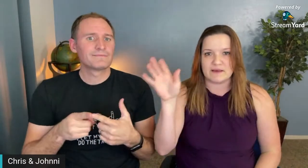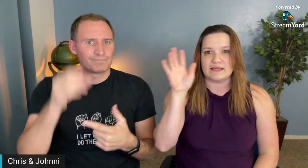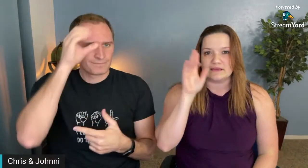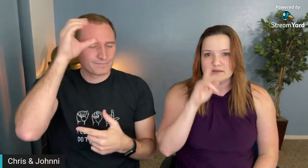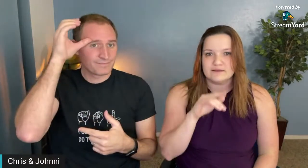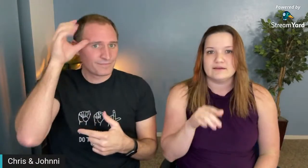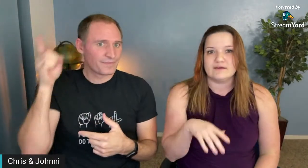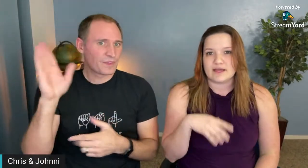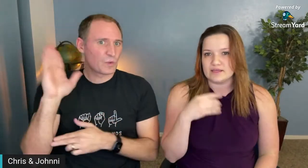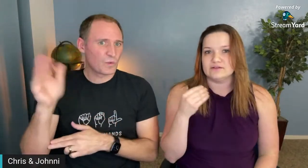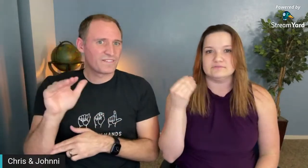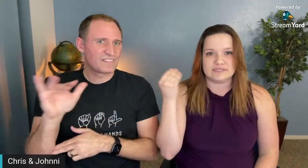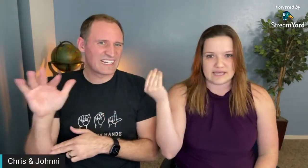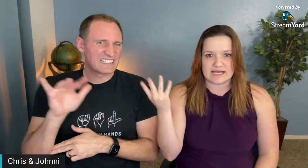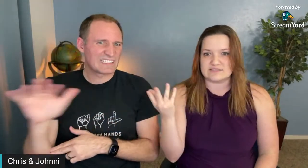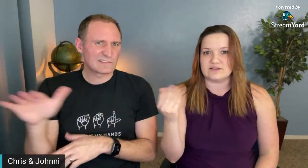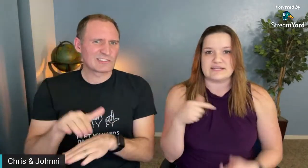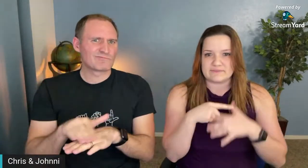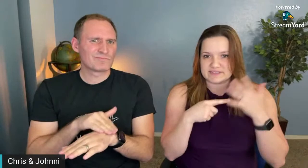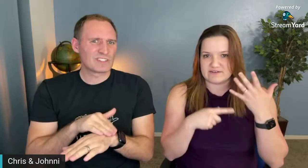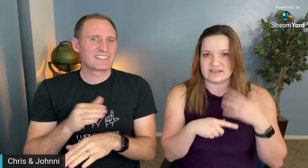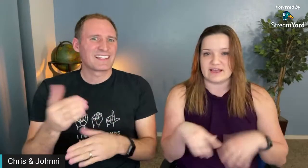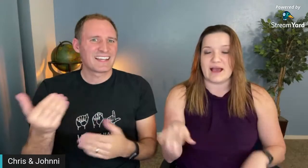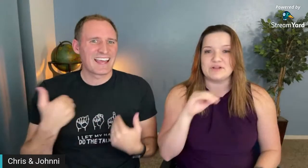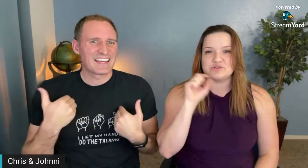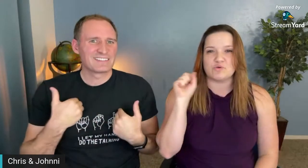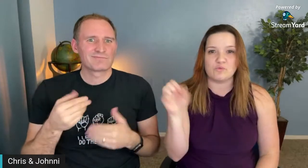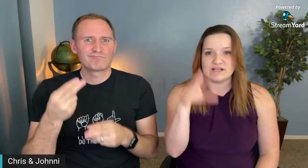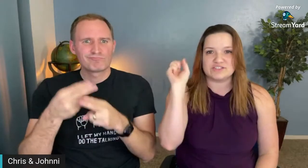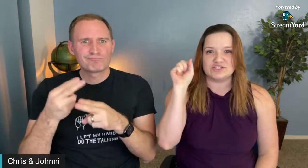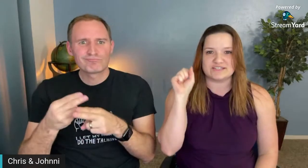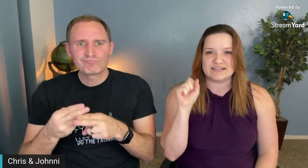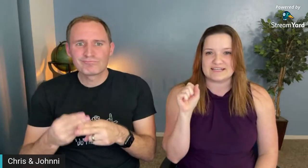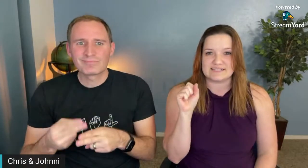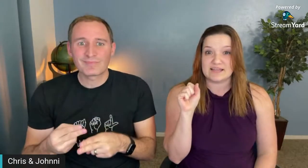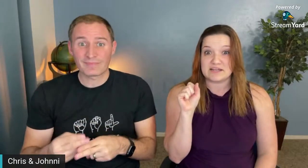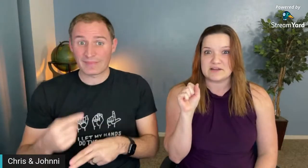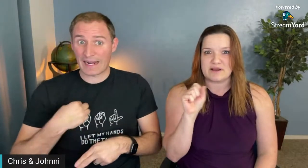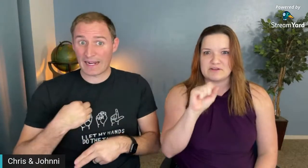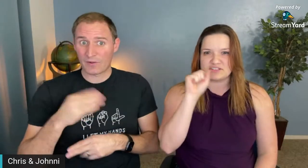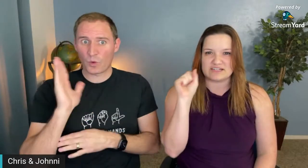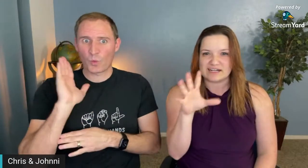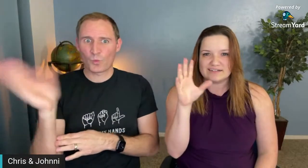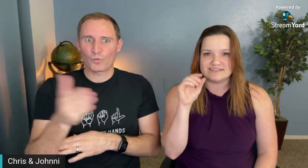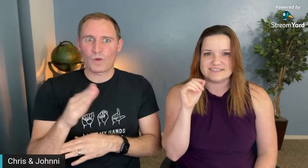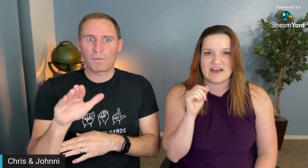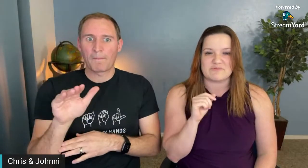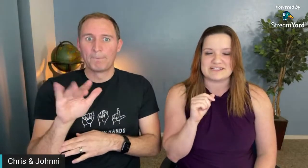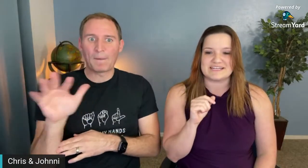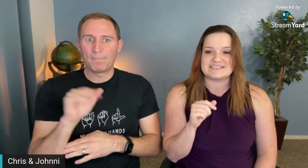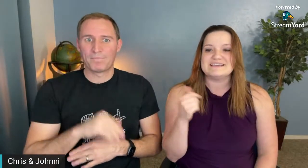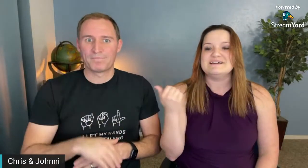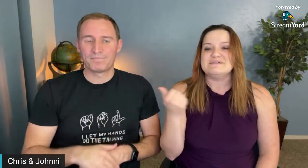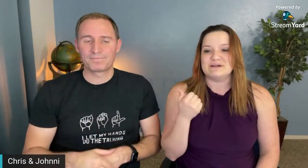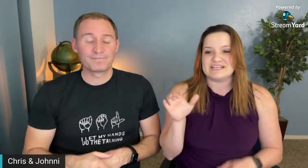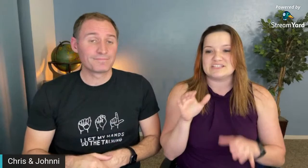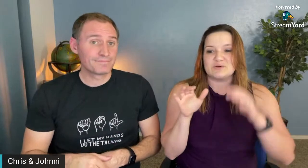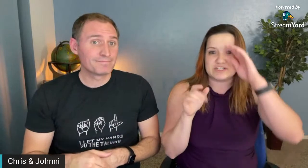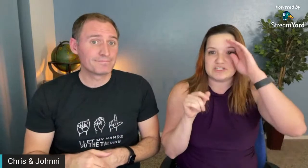spelling. He has all the names and everything. I'm going to do it once, just like as a lightning round, just to see how everybody does. But he's going to do